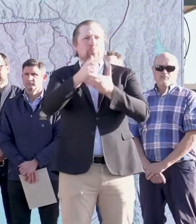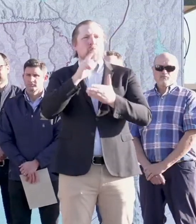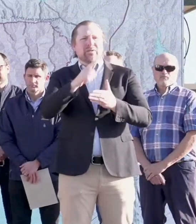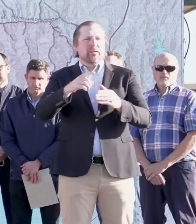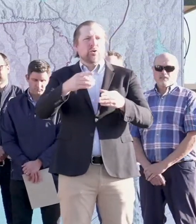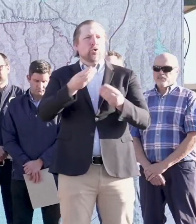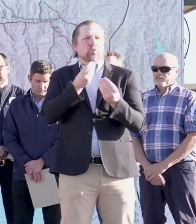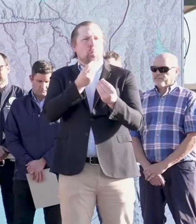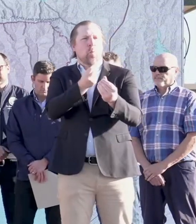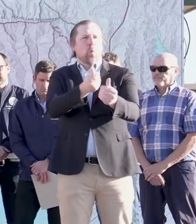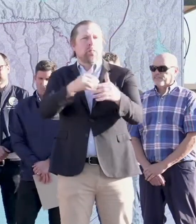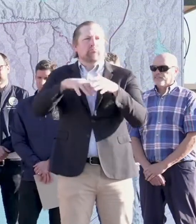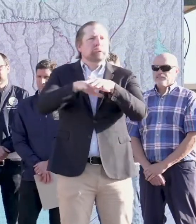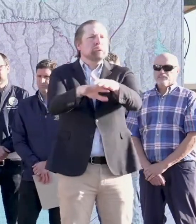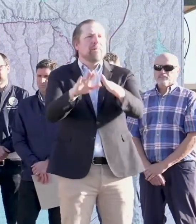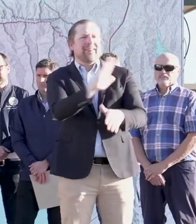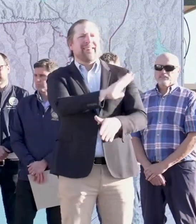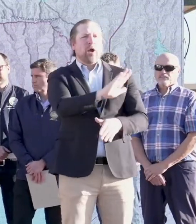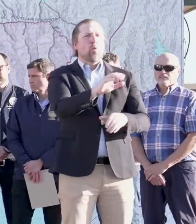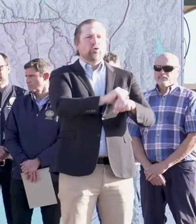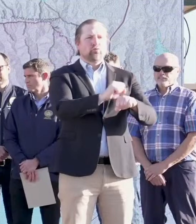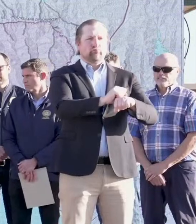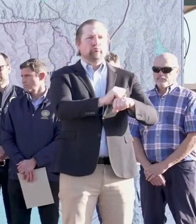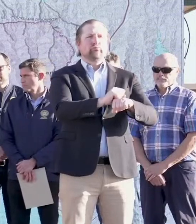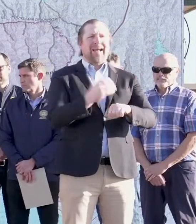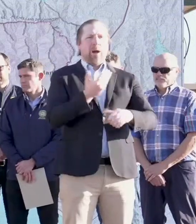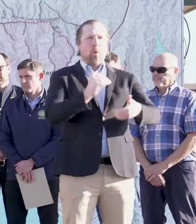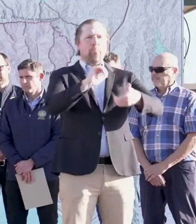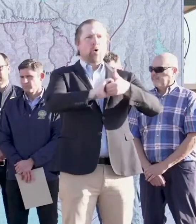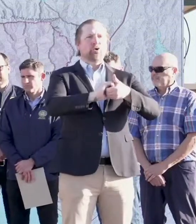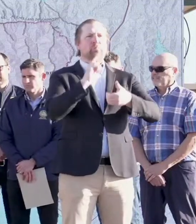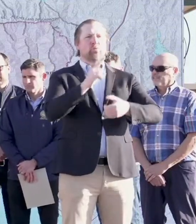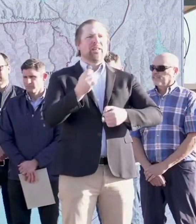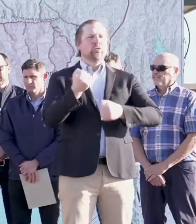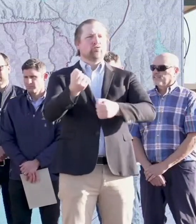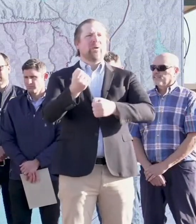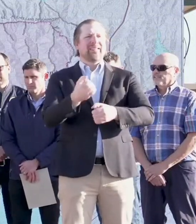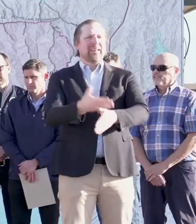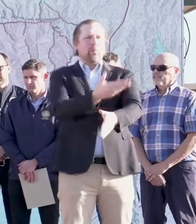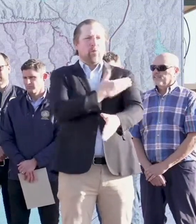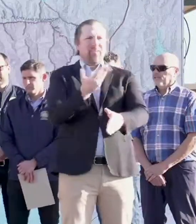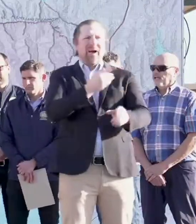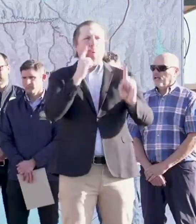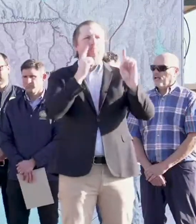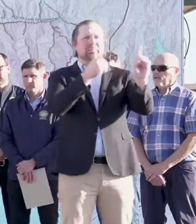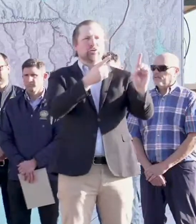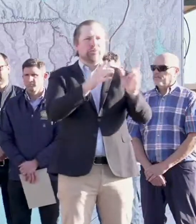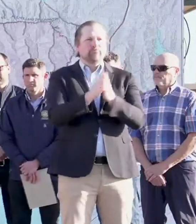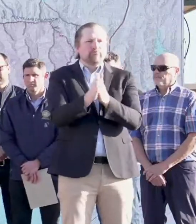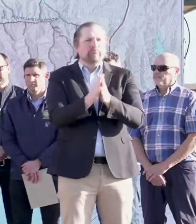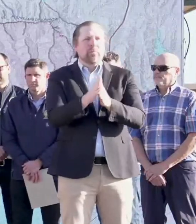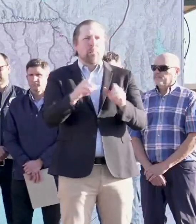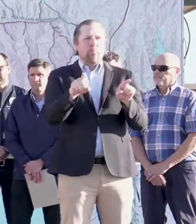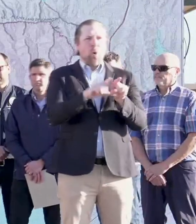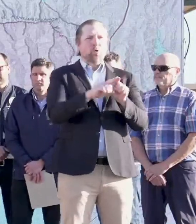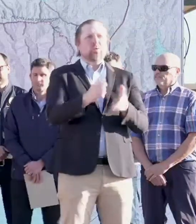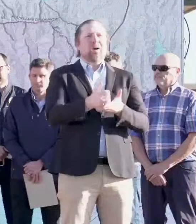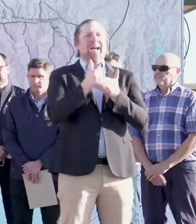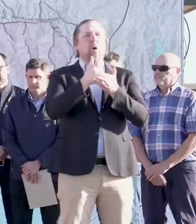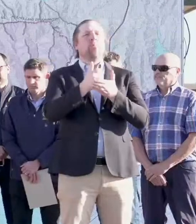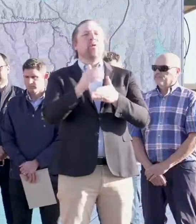their operations. These partnerships not only strengthen our immediate mission, but also pave the way for